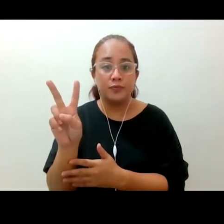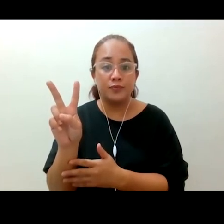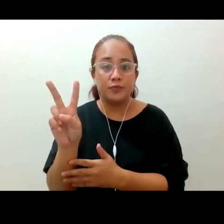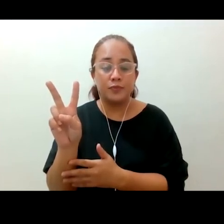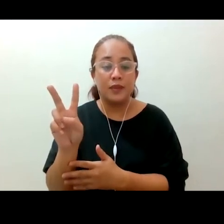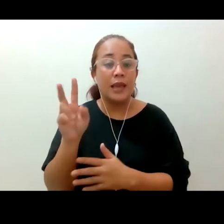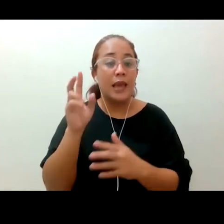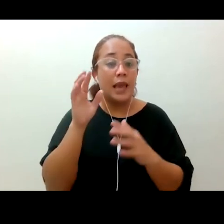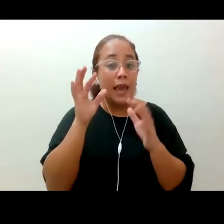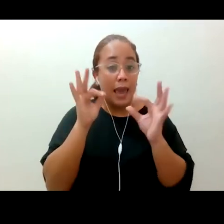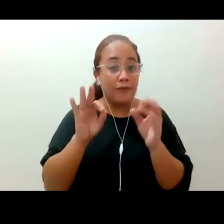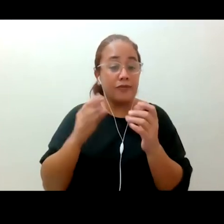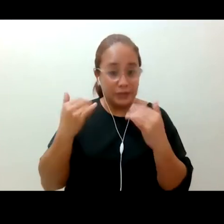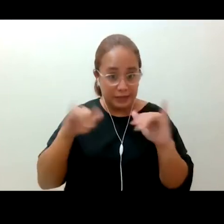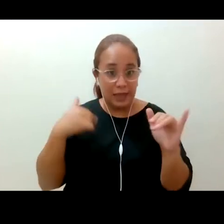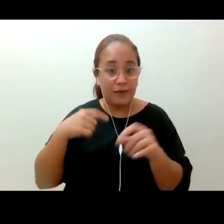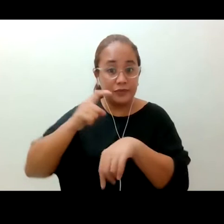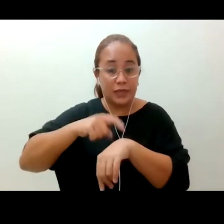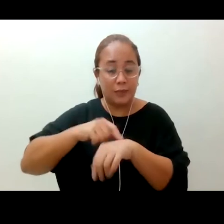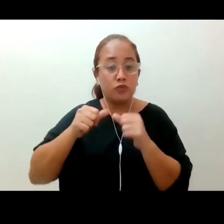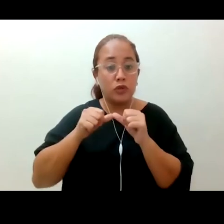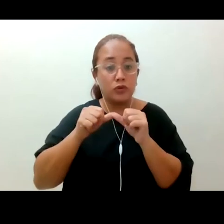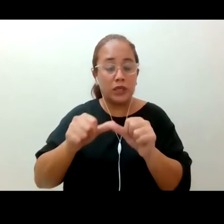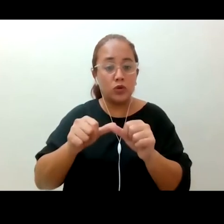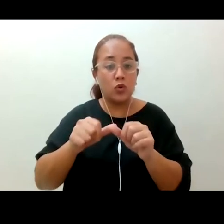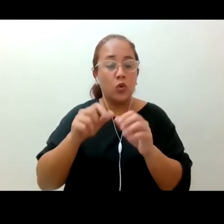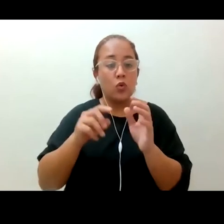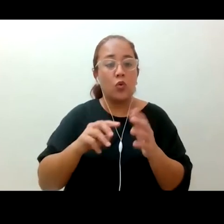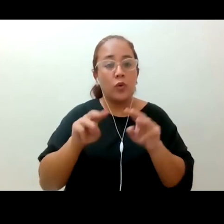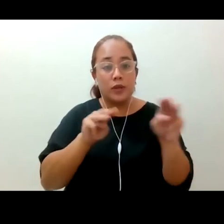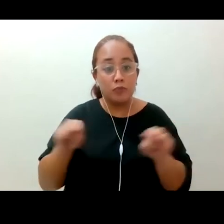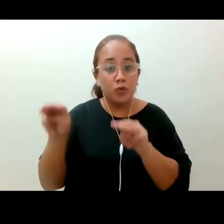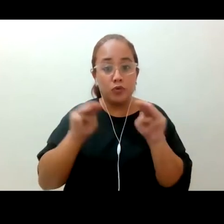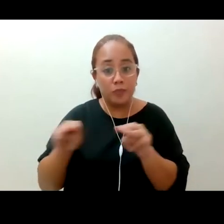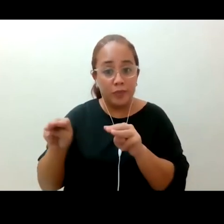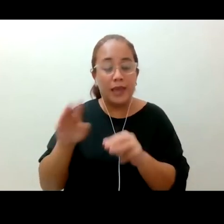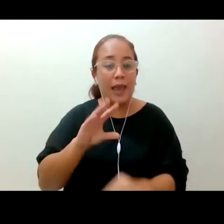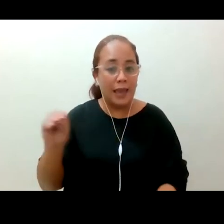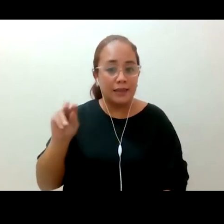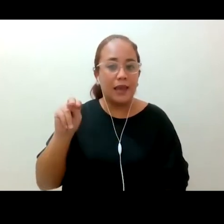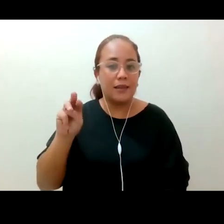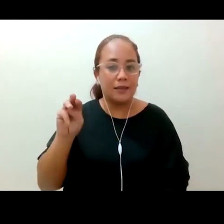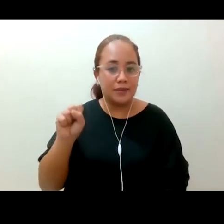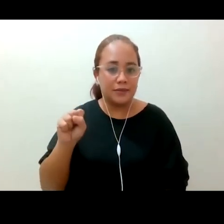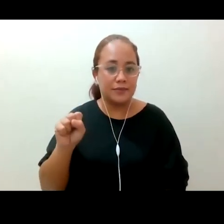If we have time, we'll then continue with movement and with non-manual.